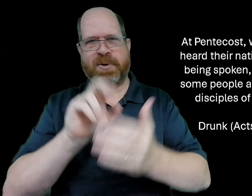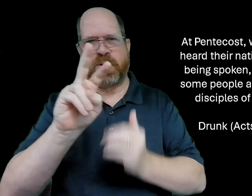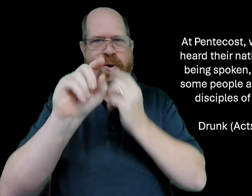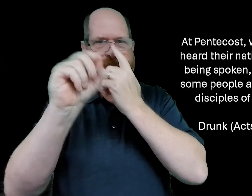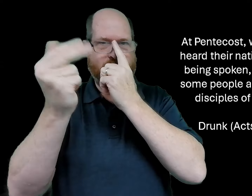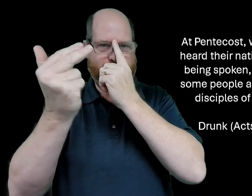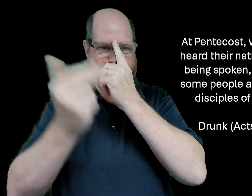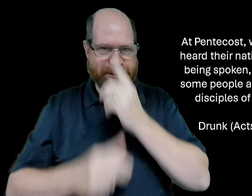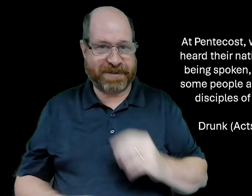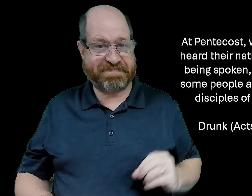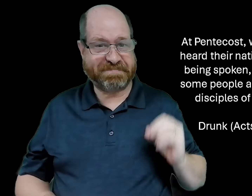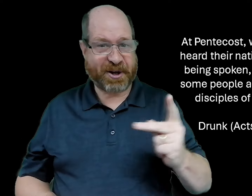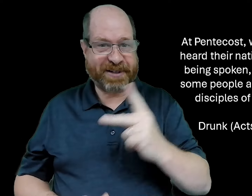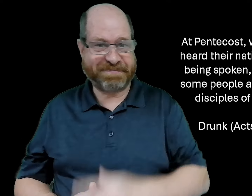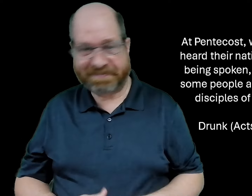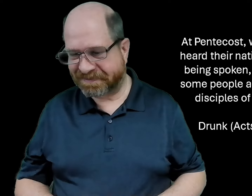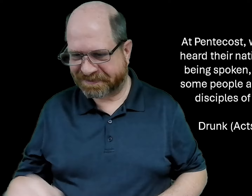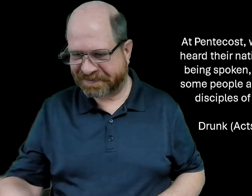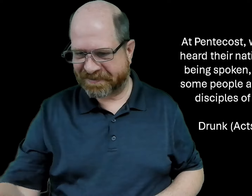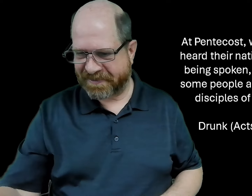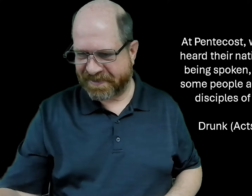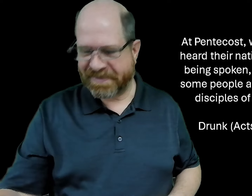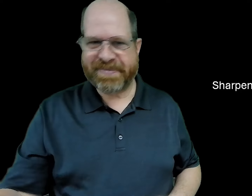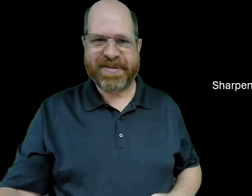2, verse 13. Okay?